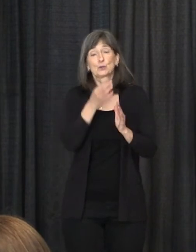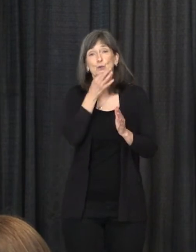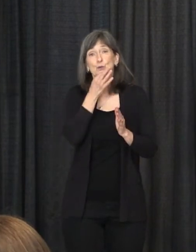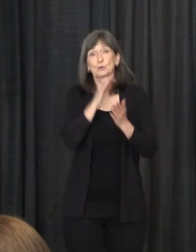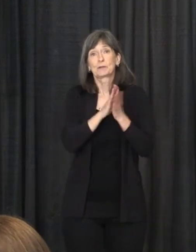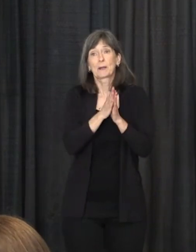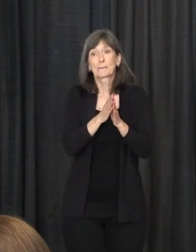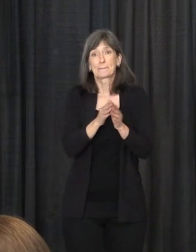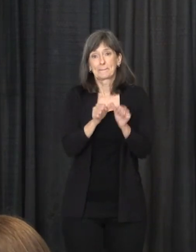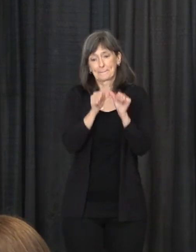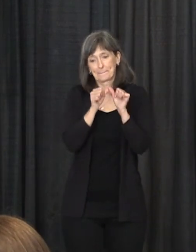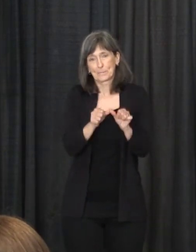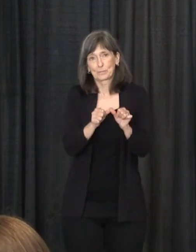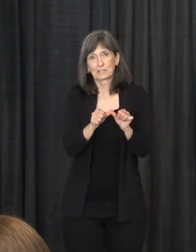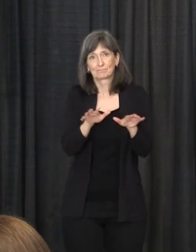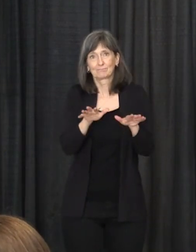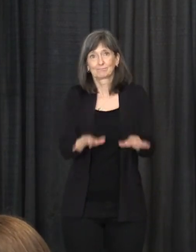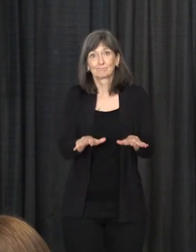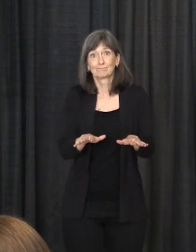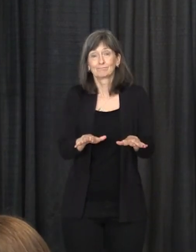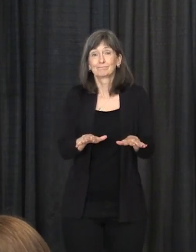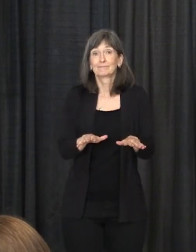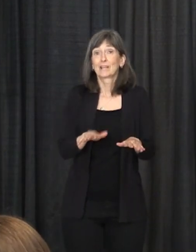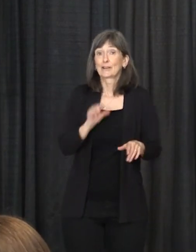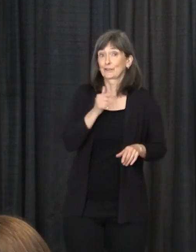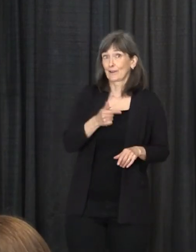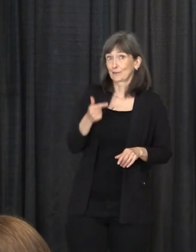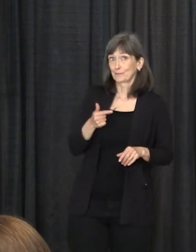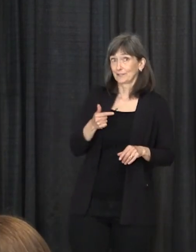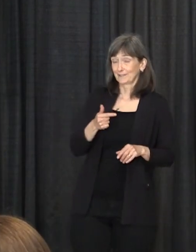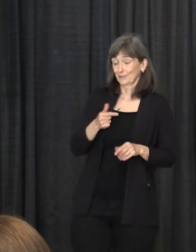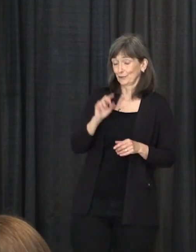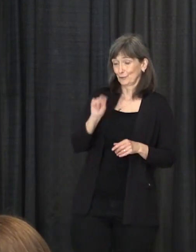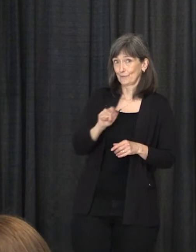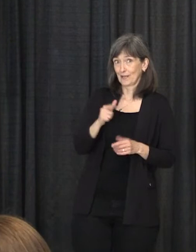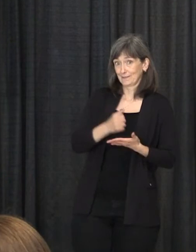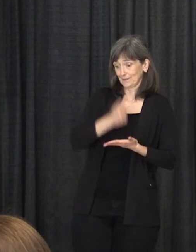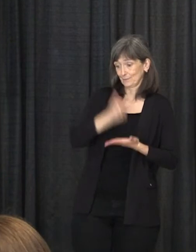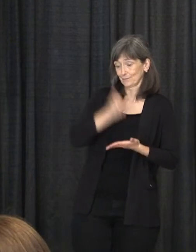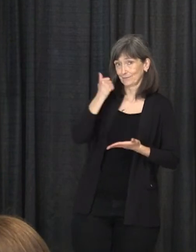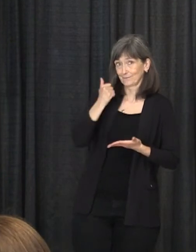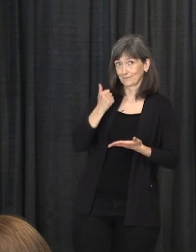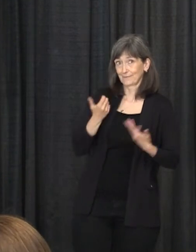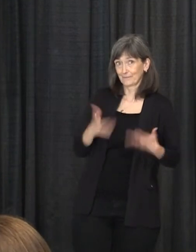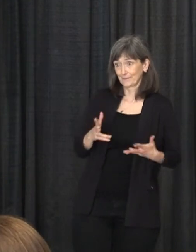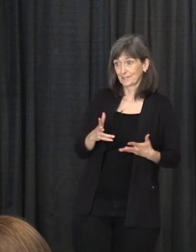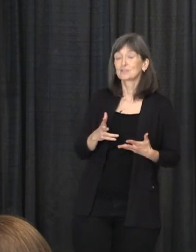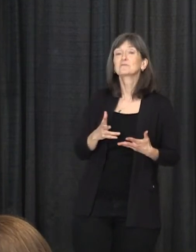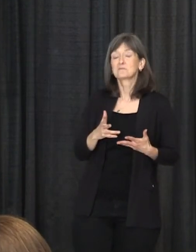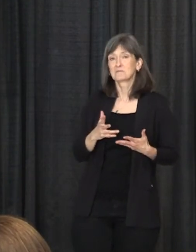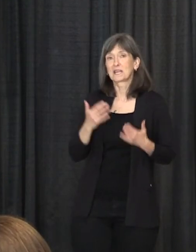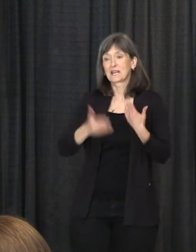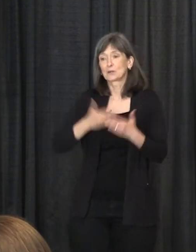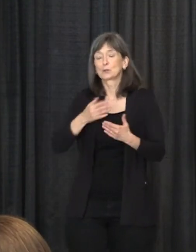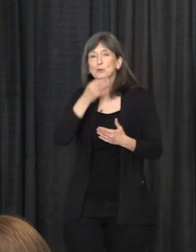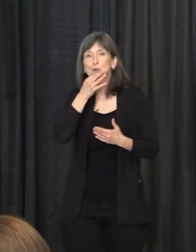status after being endorsed by the government of Newfoundland and Labrador under the Atlantic Immigration Pilot Program stream.